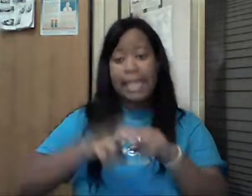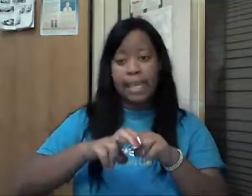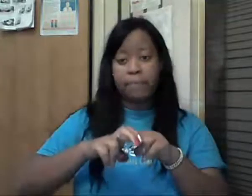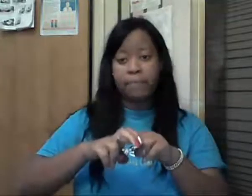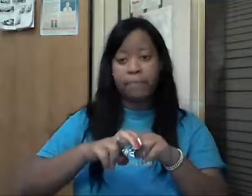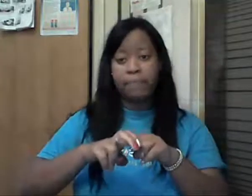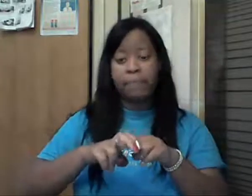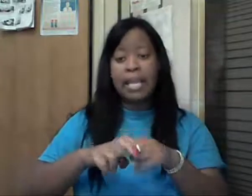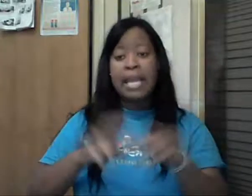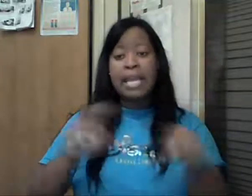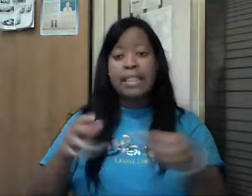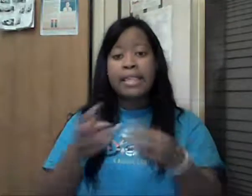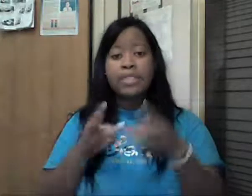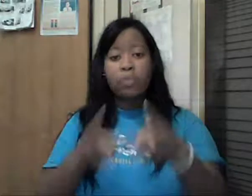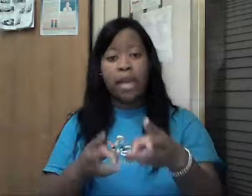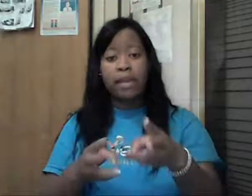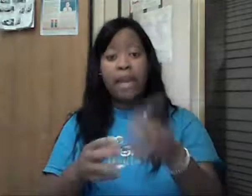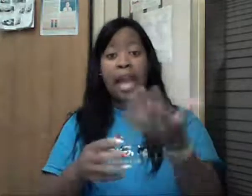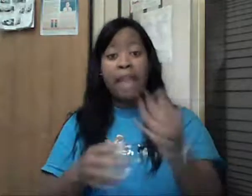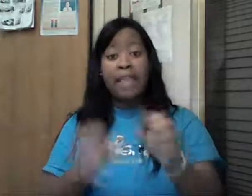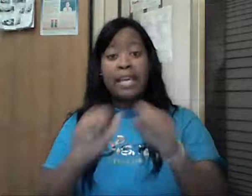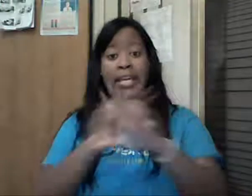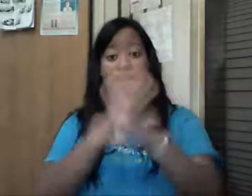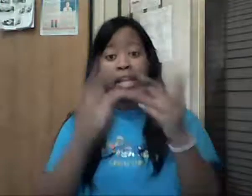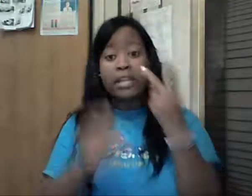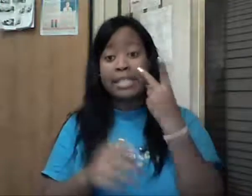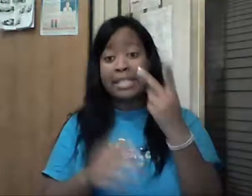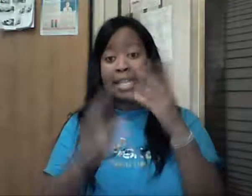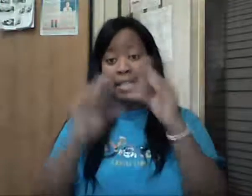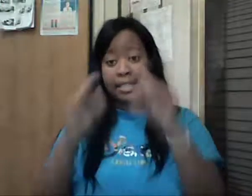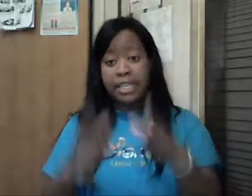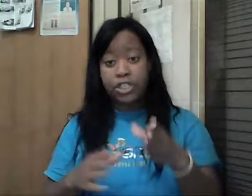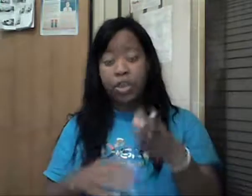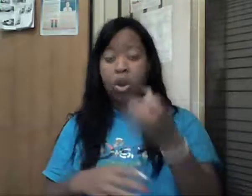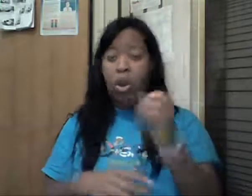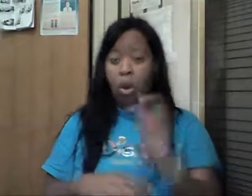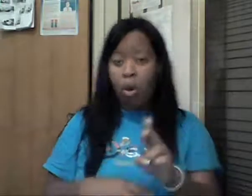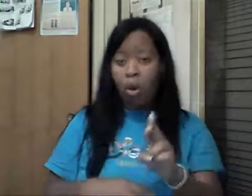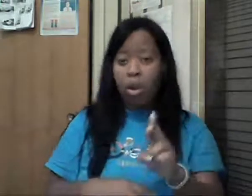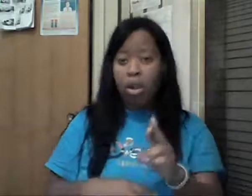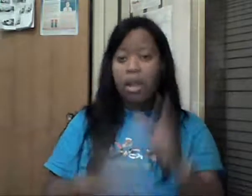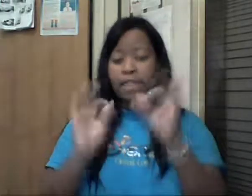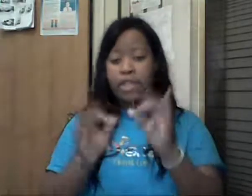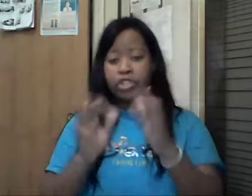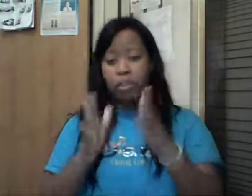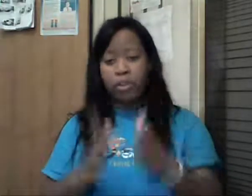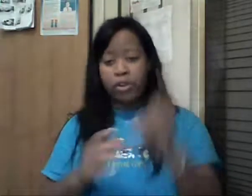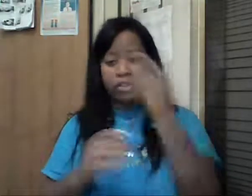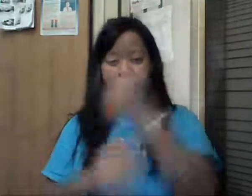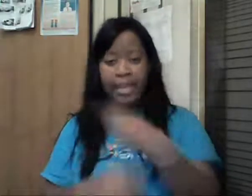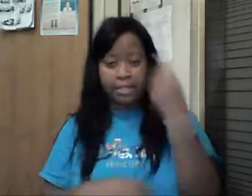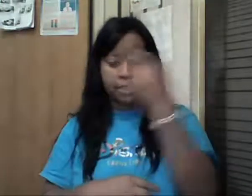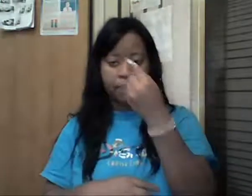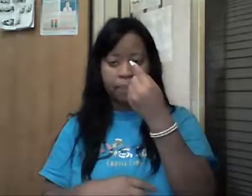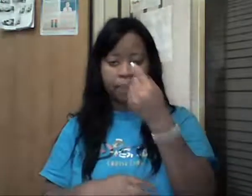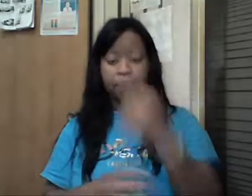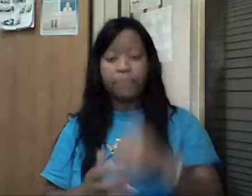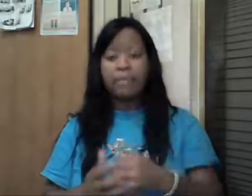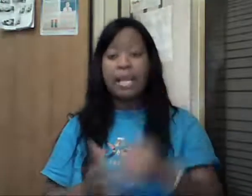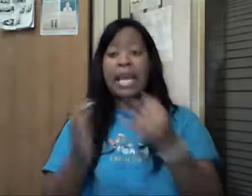seating. This way, they can clearly see the teacher or the interpreter's face.